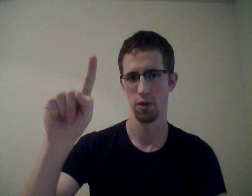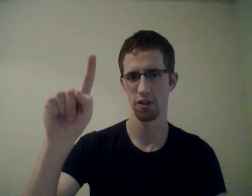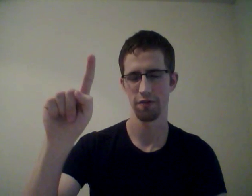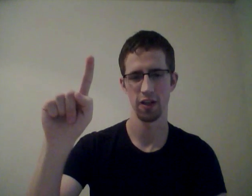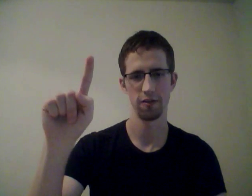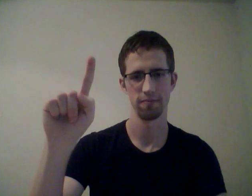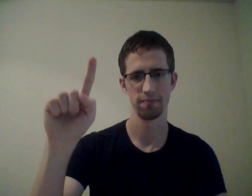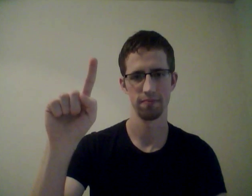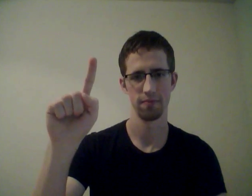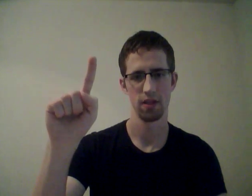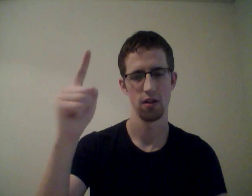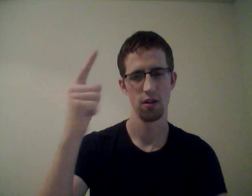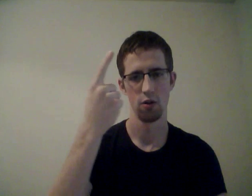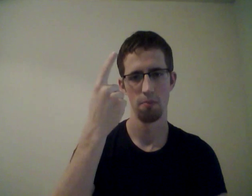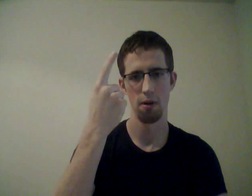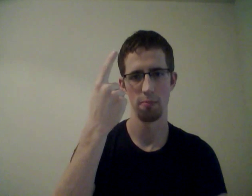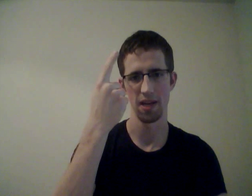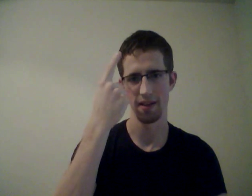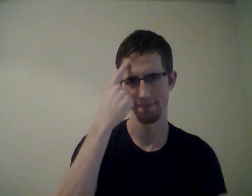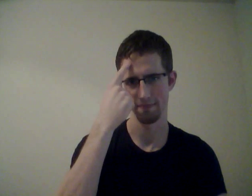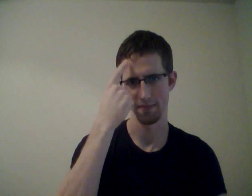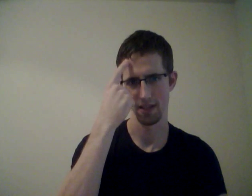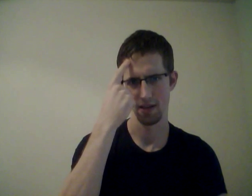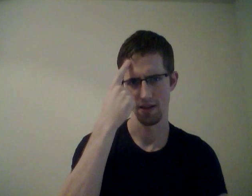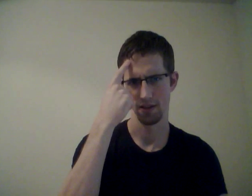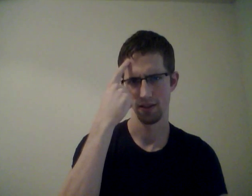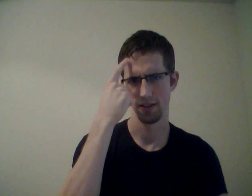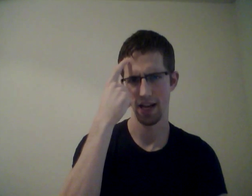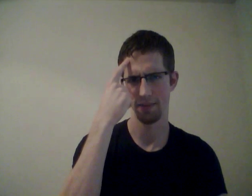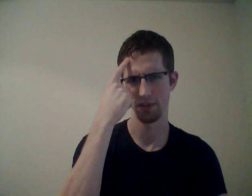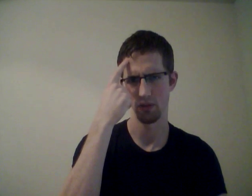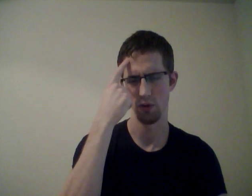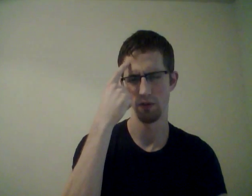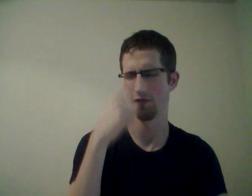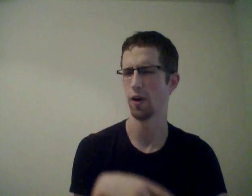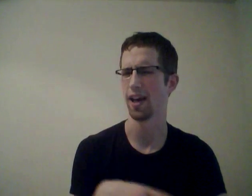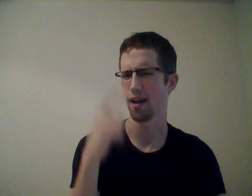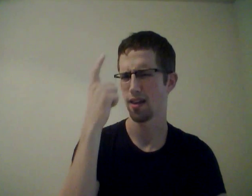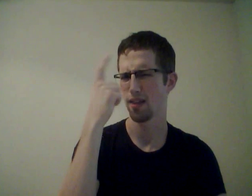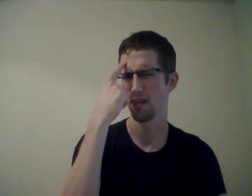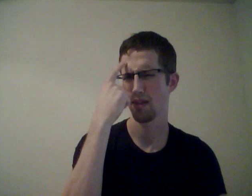Pointer finger, palm in, taps on the corner of the forehead.